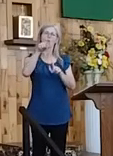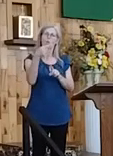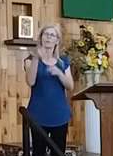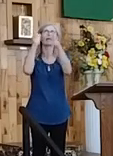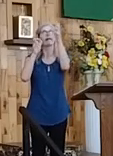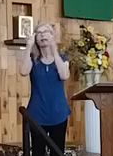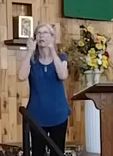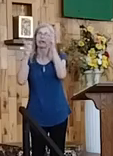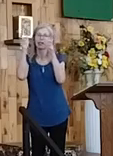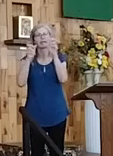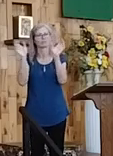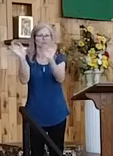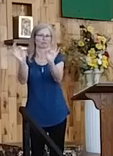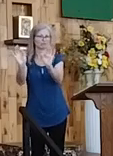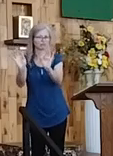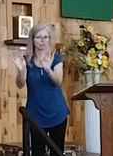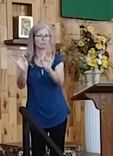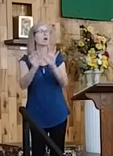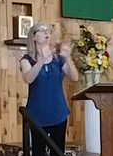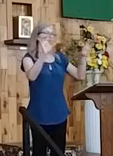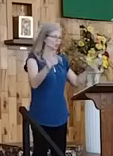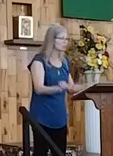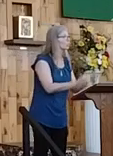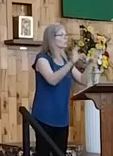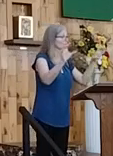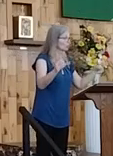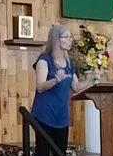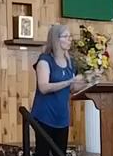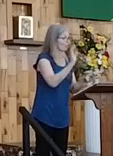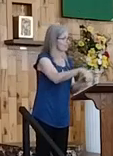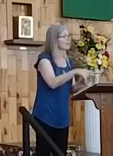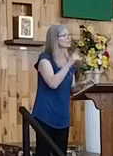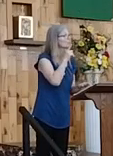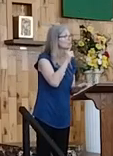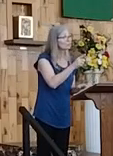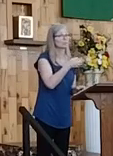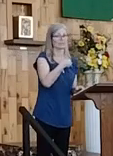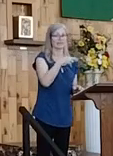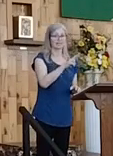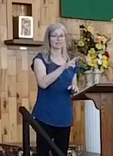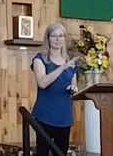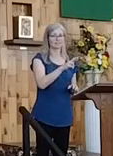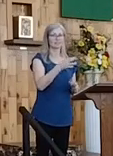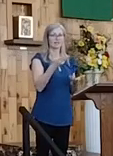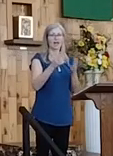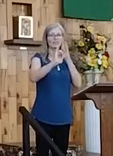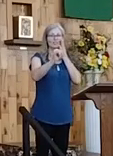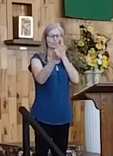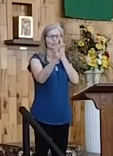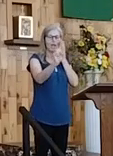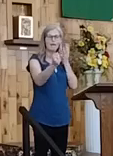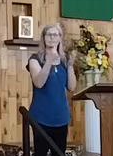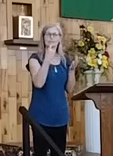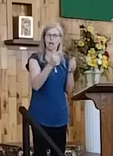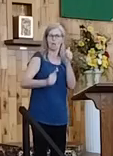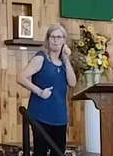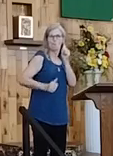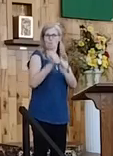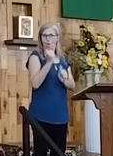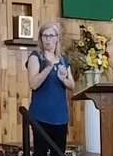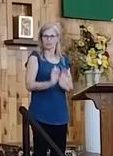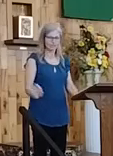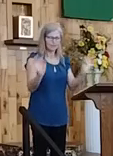only, be doers of the word. That's true religion. And what does James say is the most